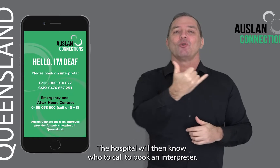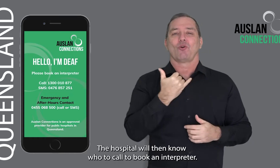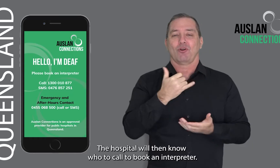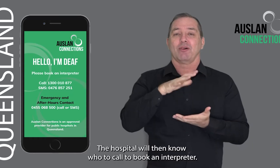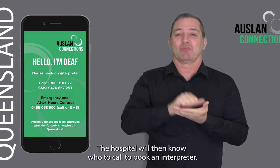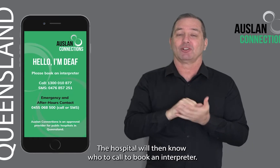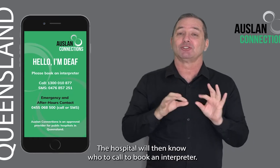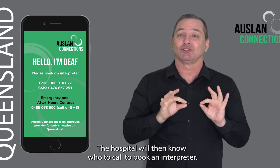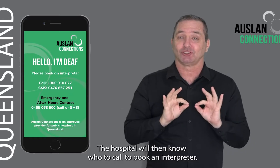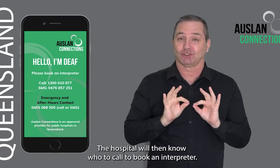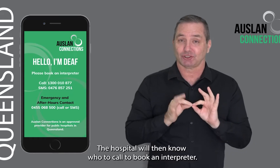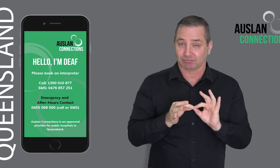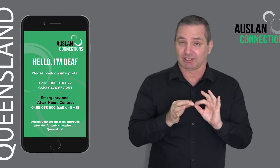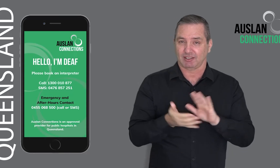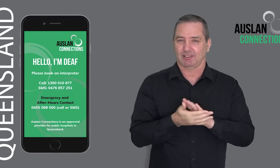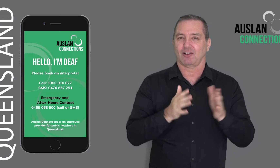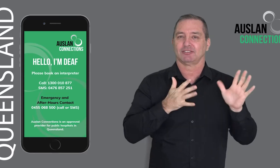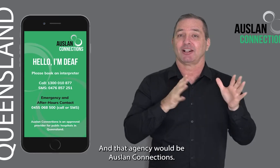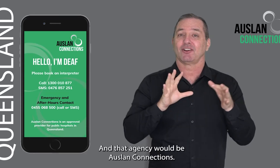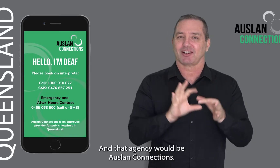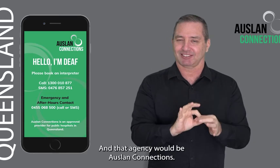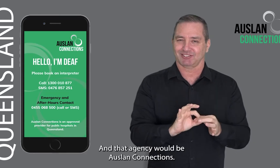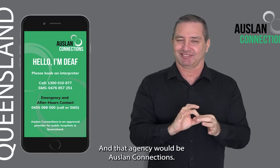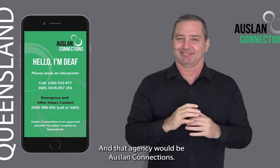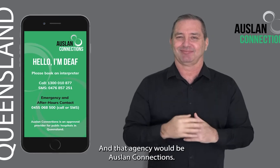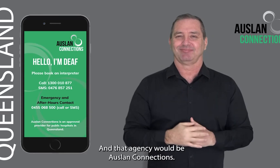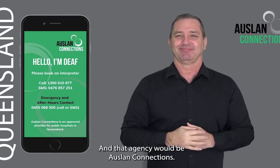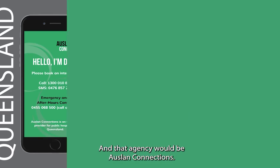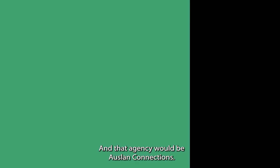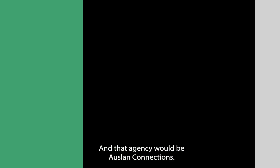call to book an interpreter. And that agency would be Auslan Connections.